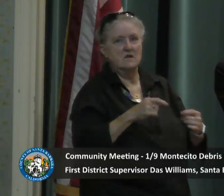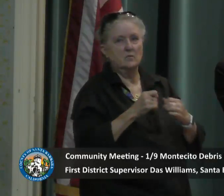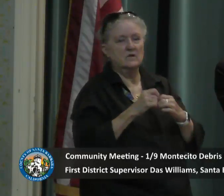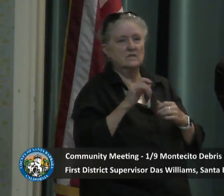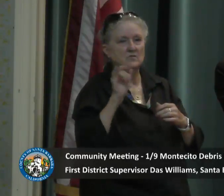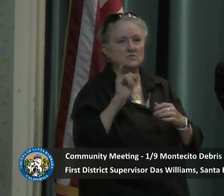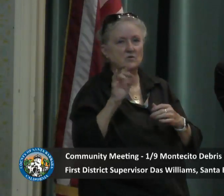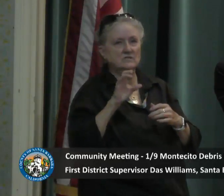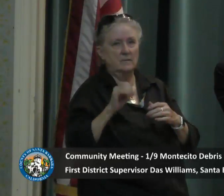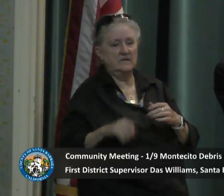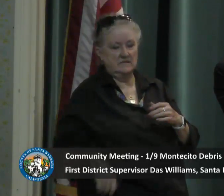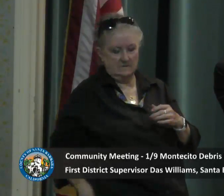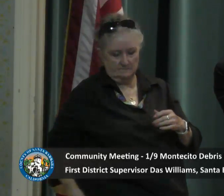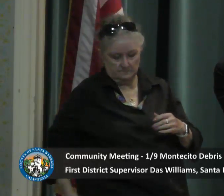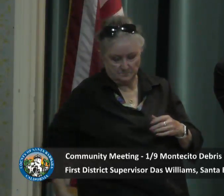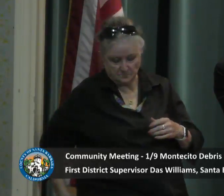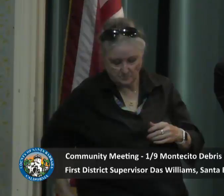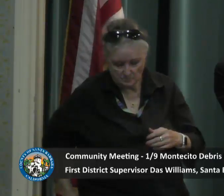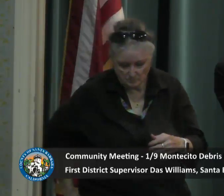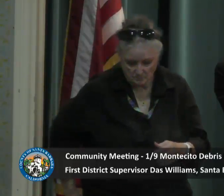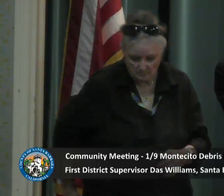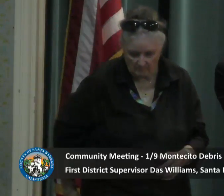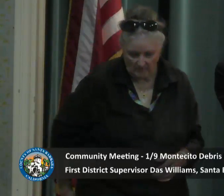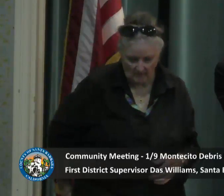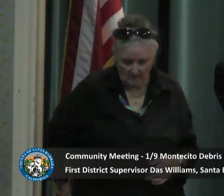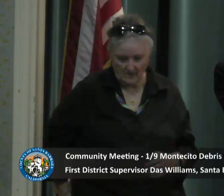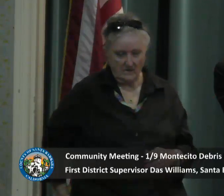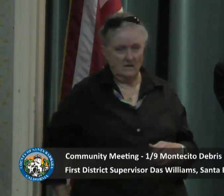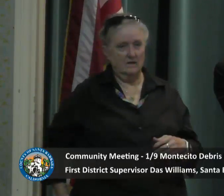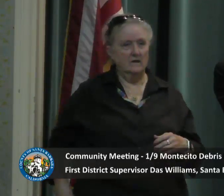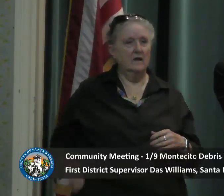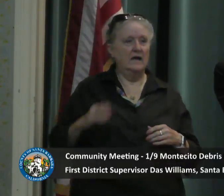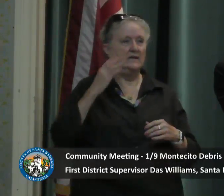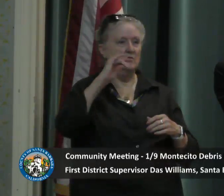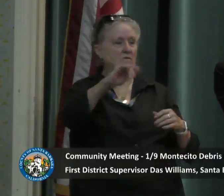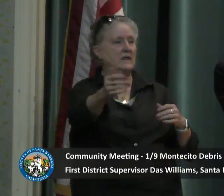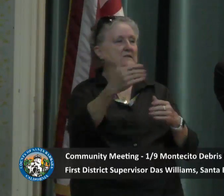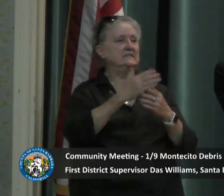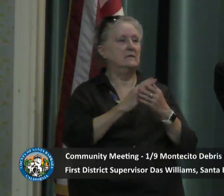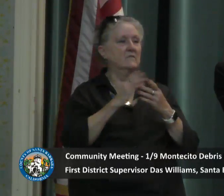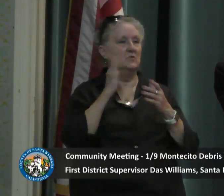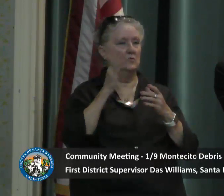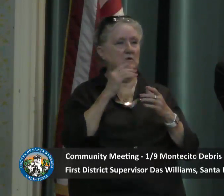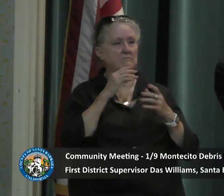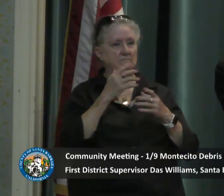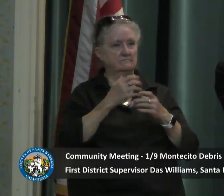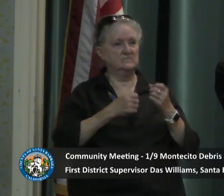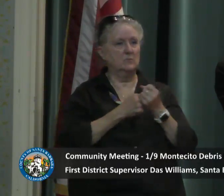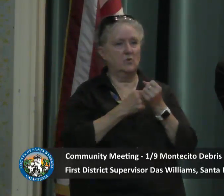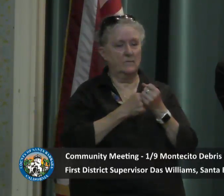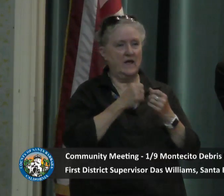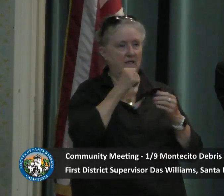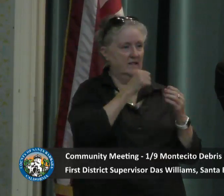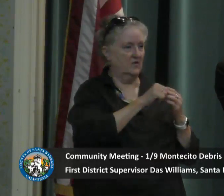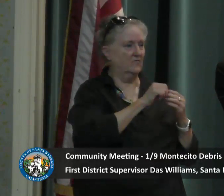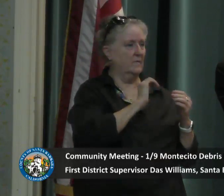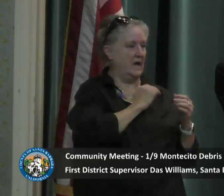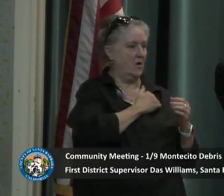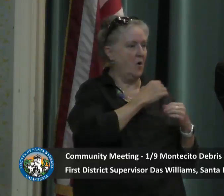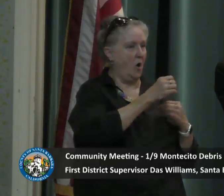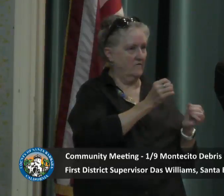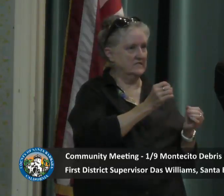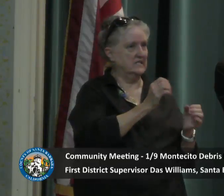now. And I know that some of you would be bolstered by a letter from our Office of Emergency